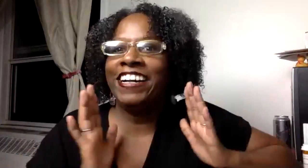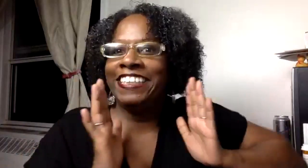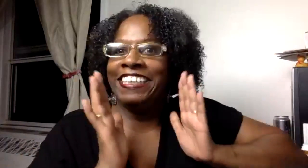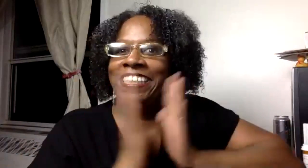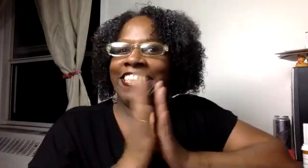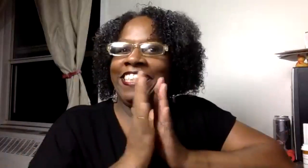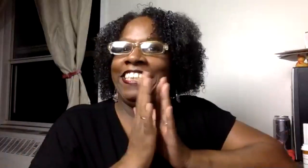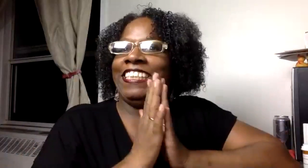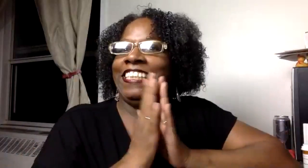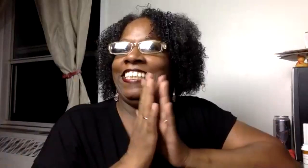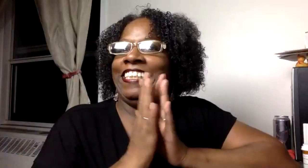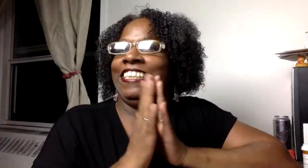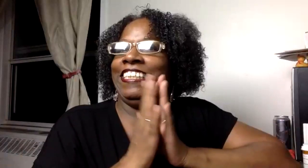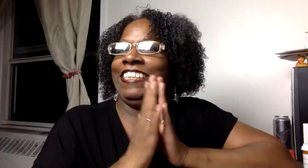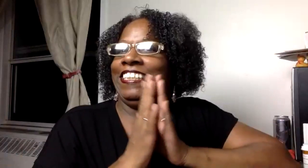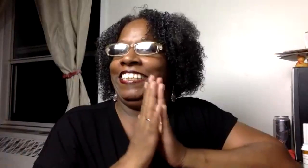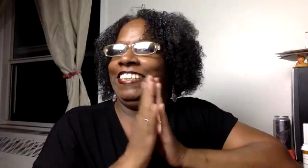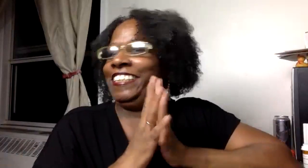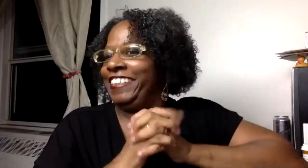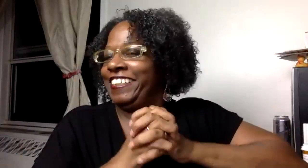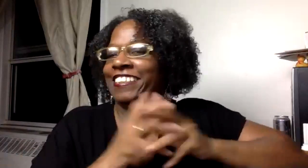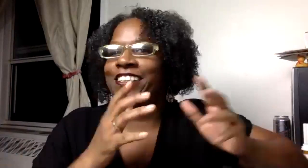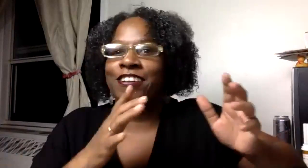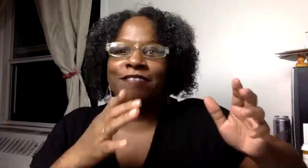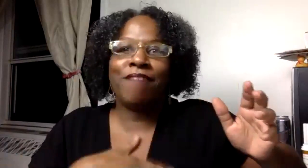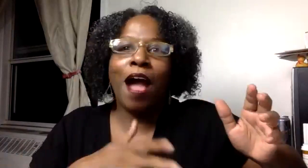He's saying, I see my mama here. My